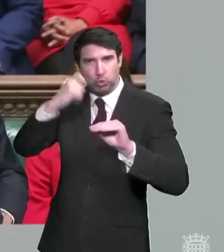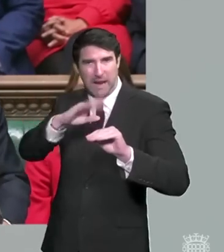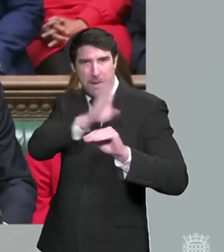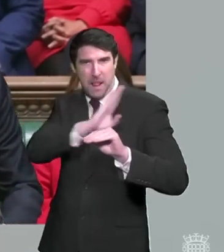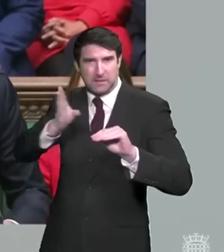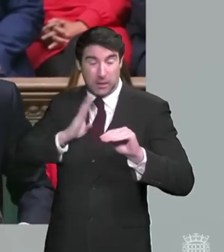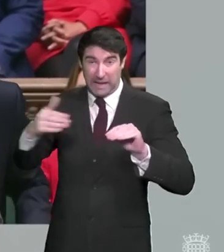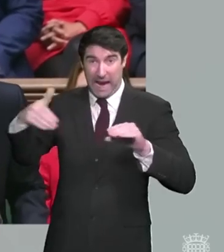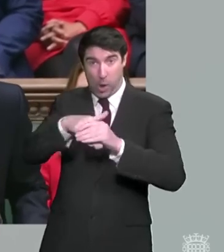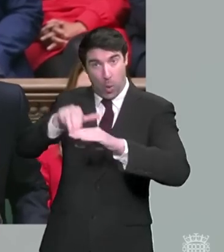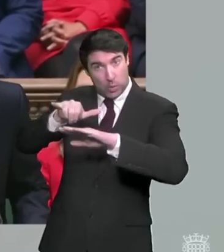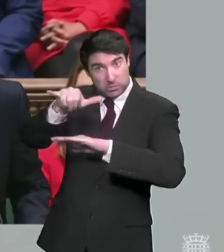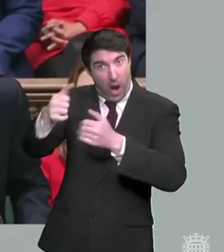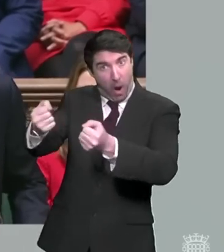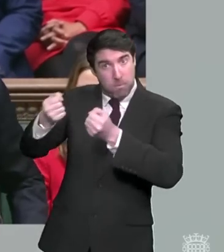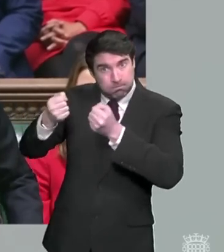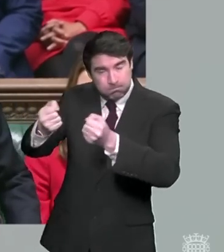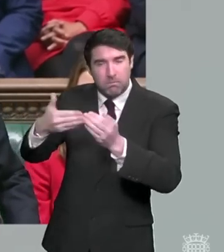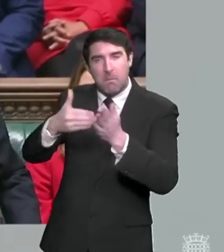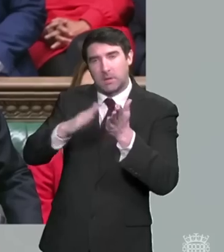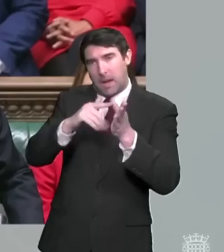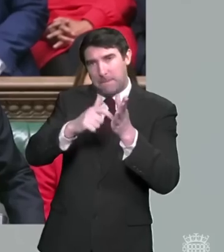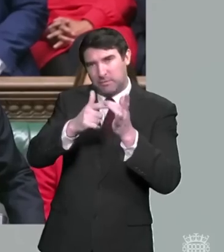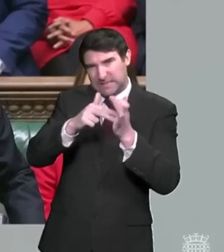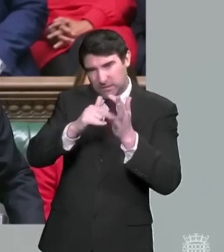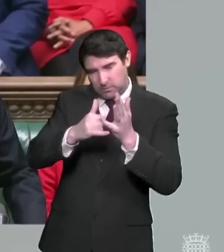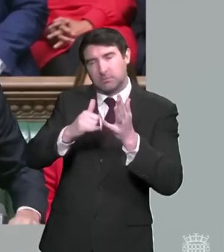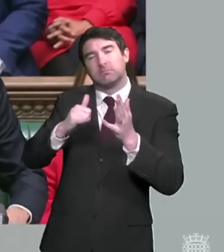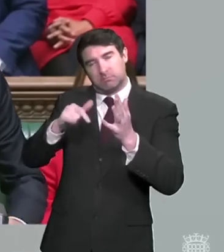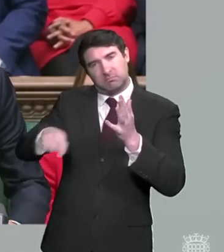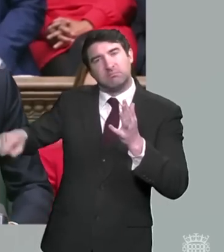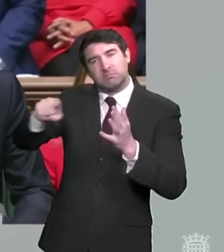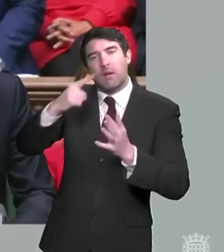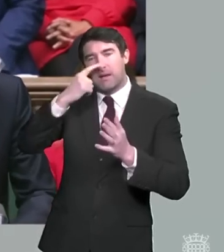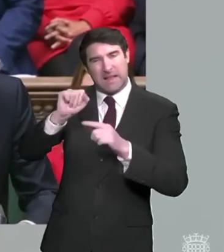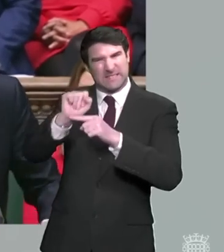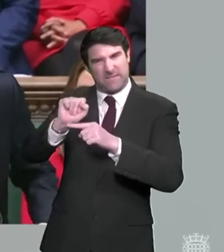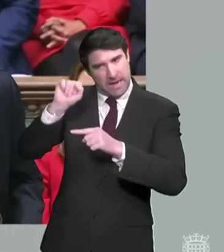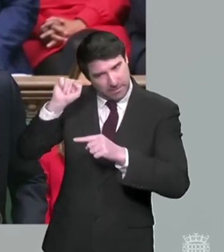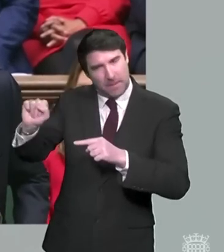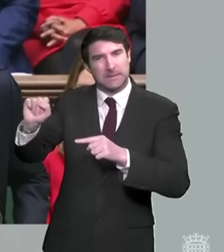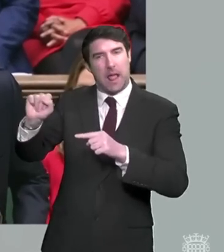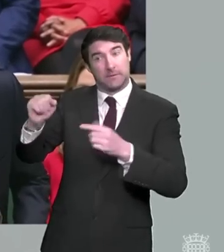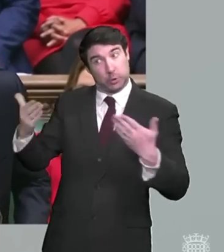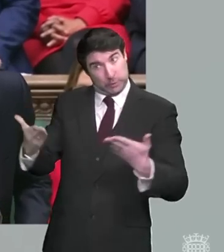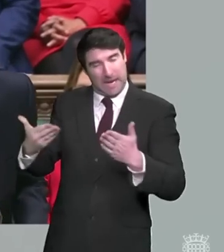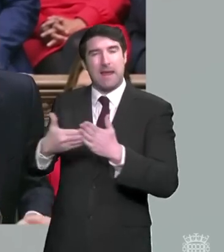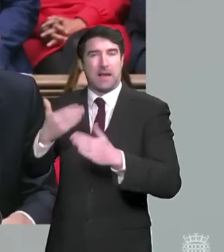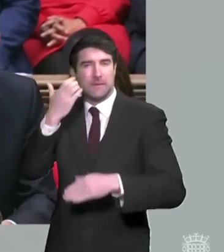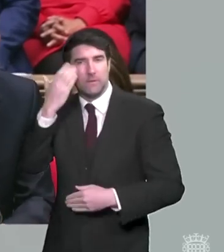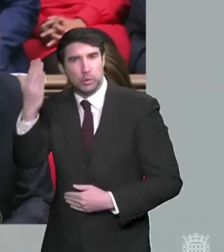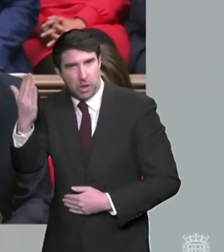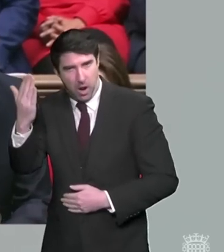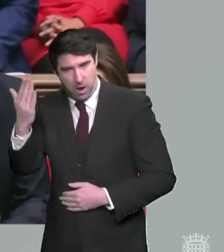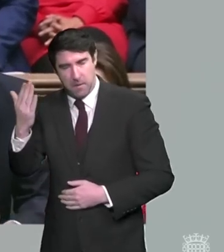Marines and ensure that Ukraine has a military able to defend its interests today and into the future. Mr. Speaker, this morning I